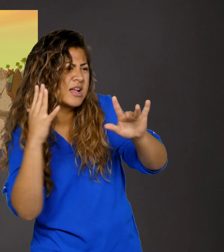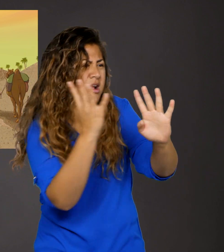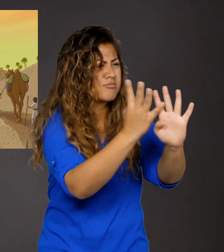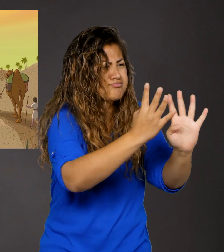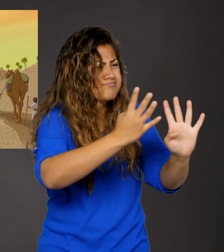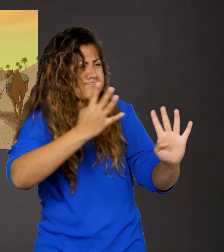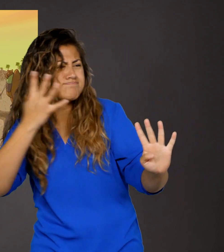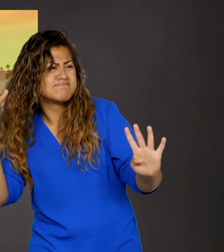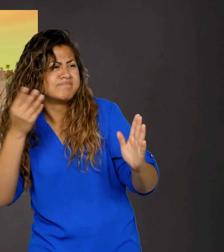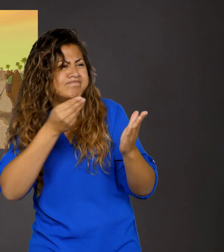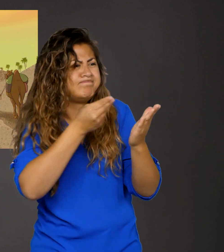stored.